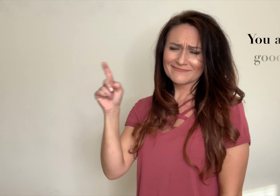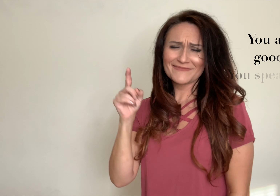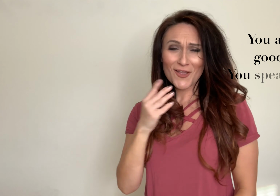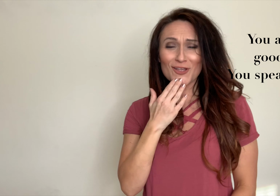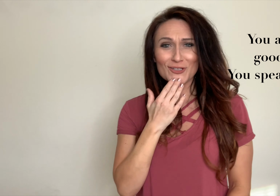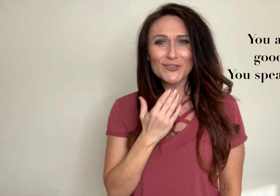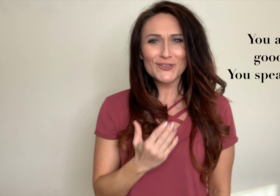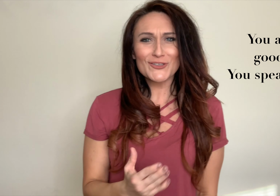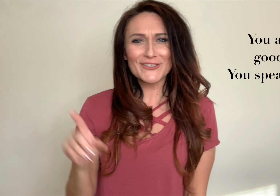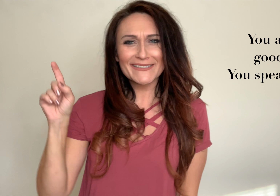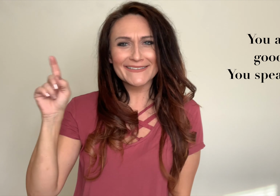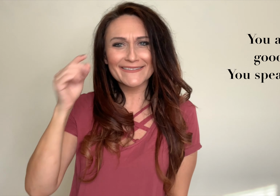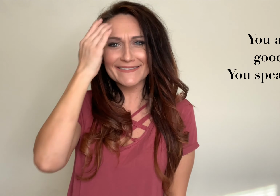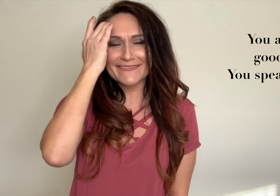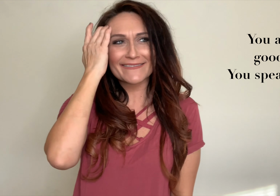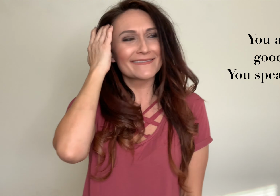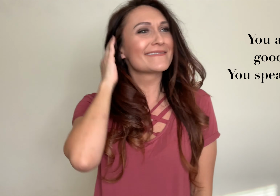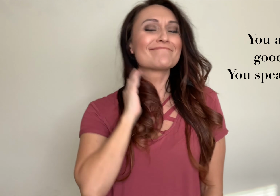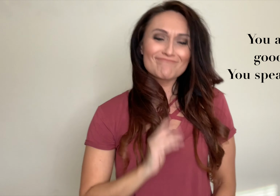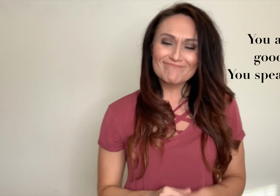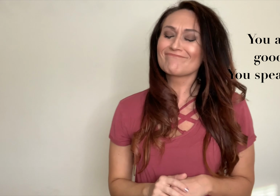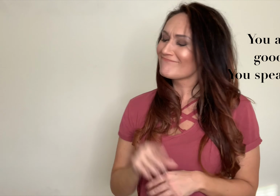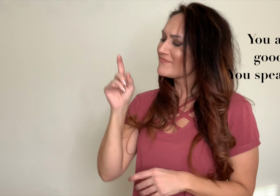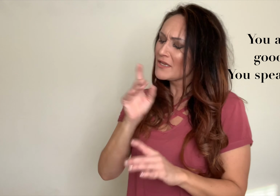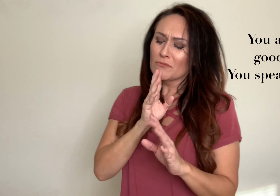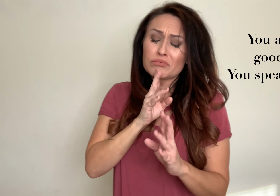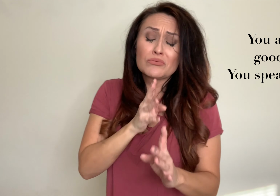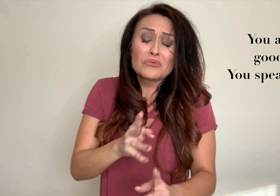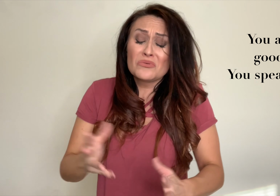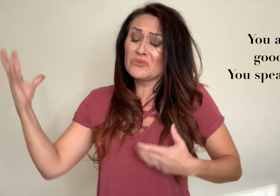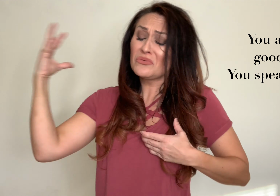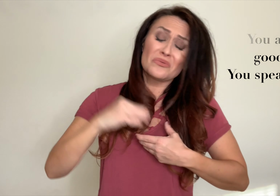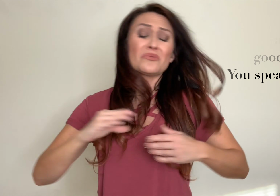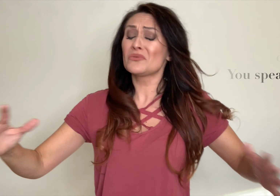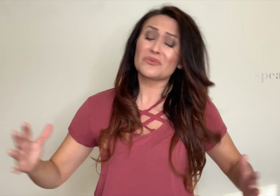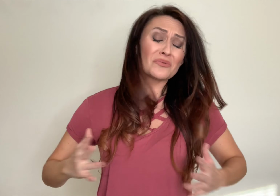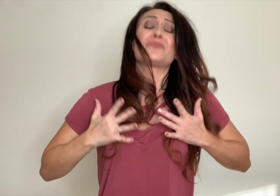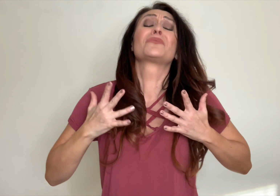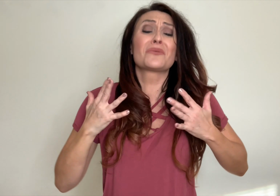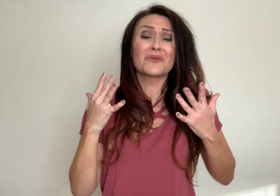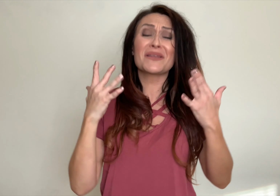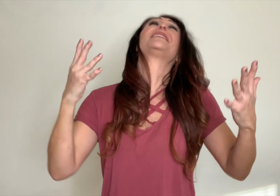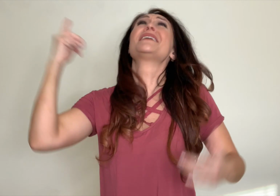are. You are good. You speak life. You are